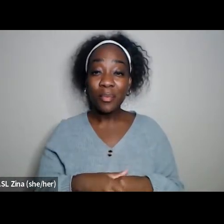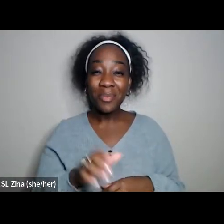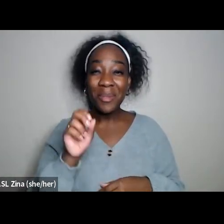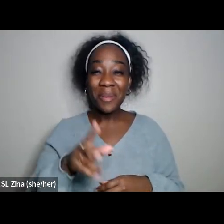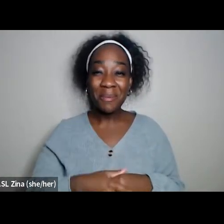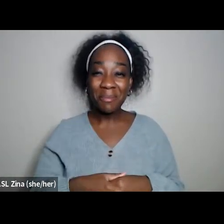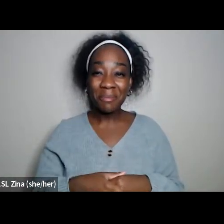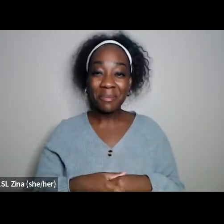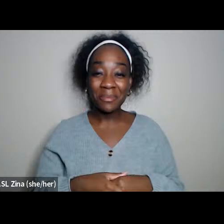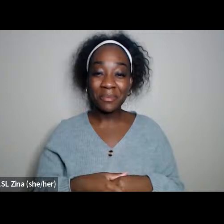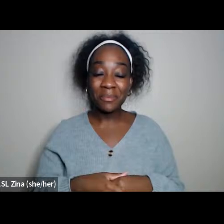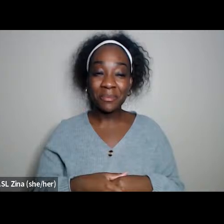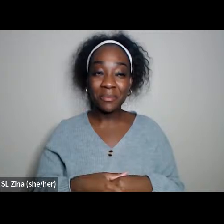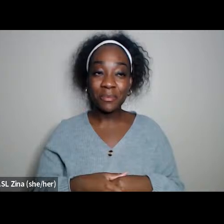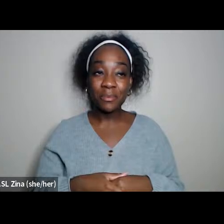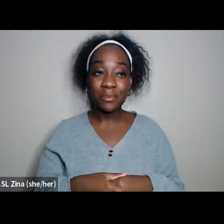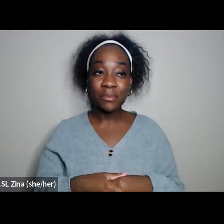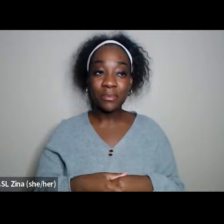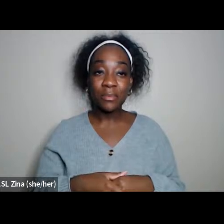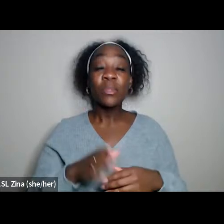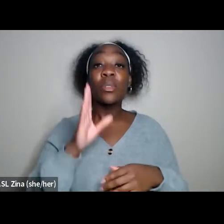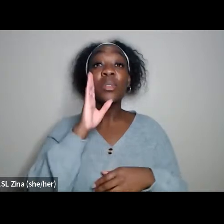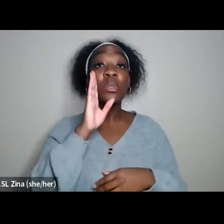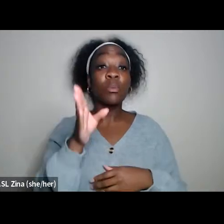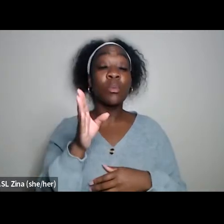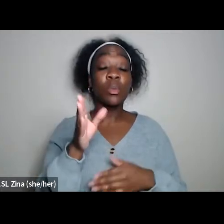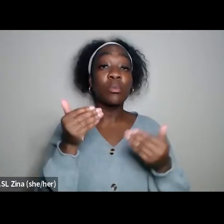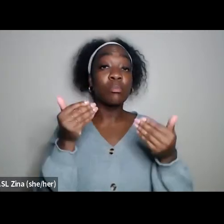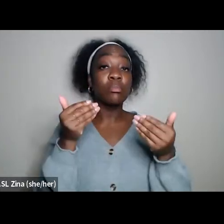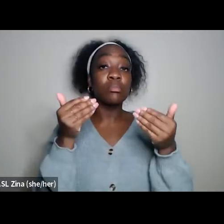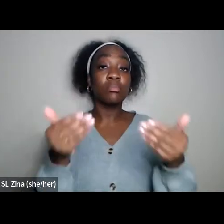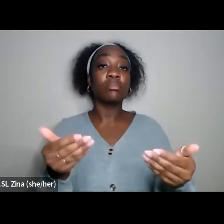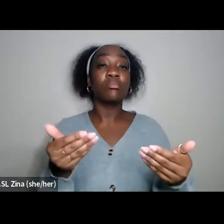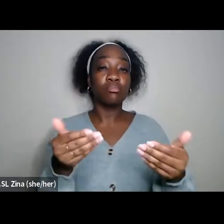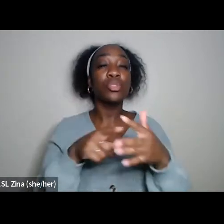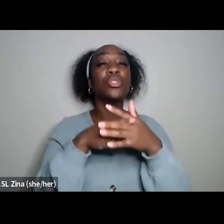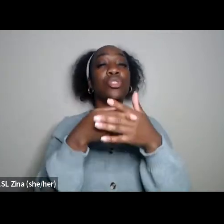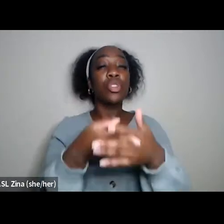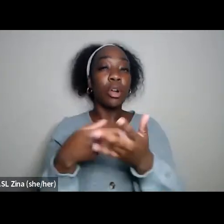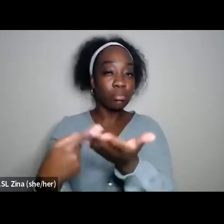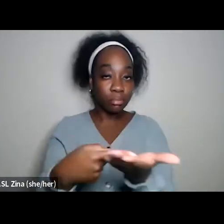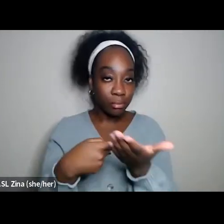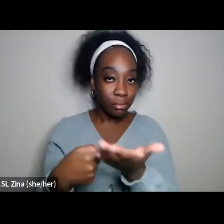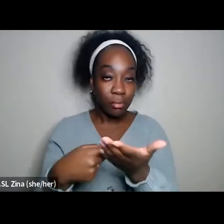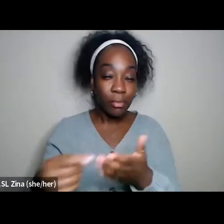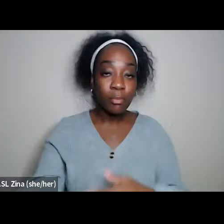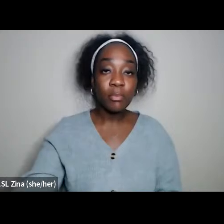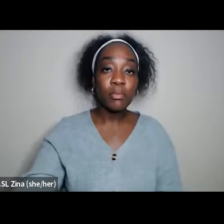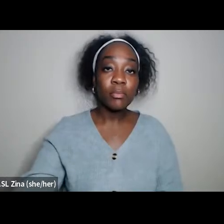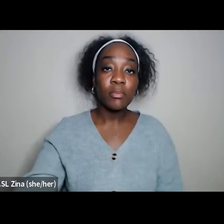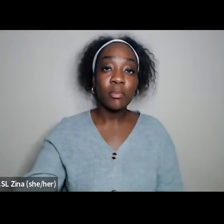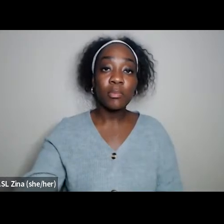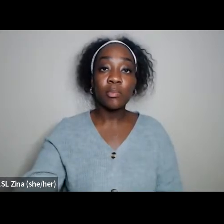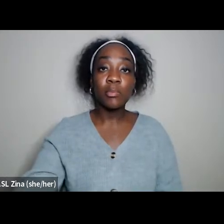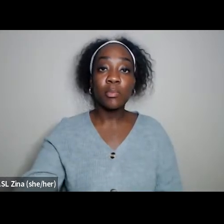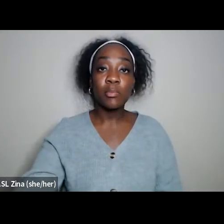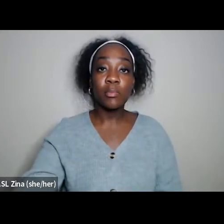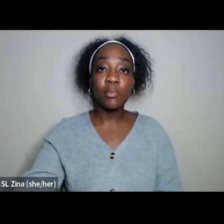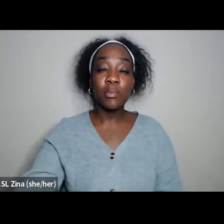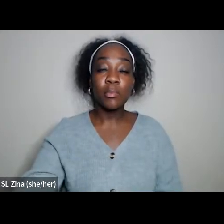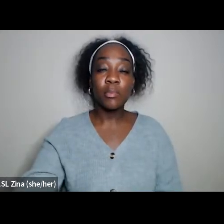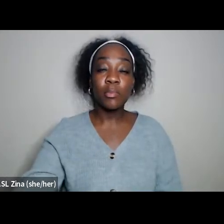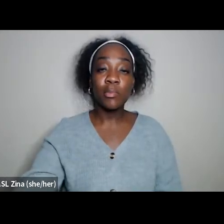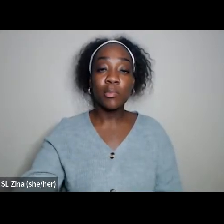Okay, so we're gonna hop into this conversation, and I just want to